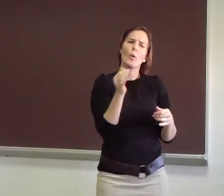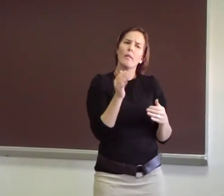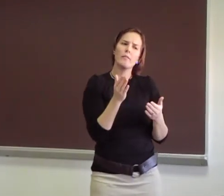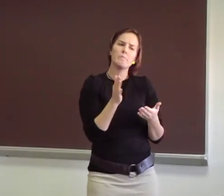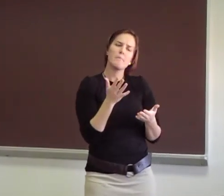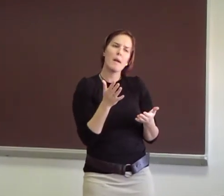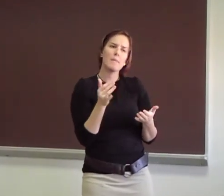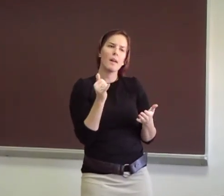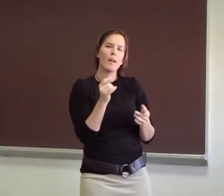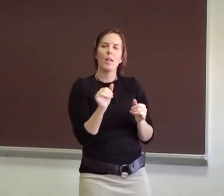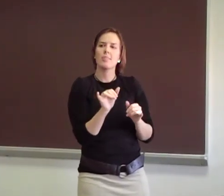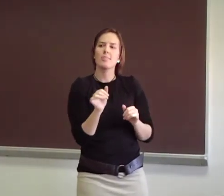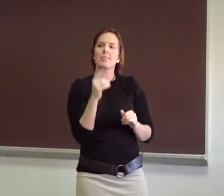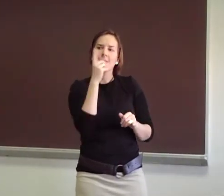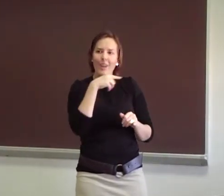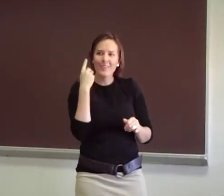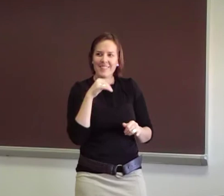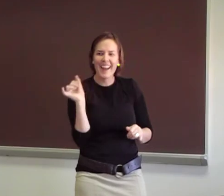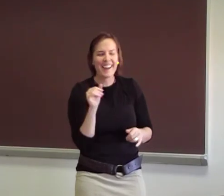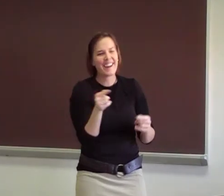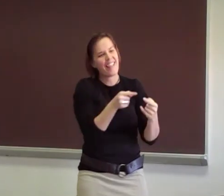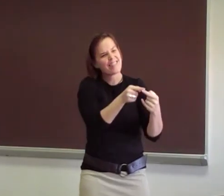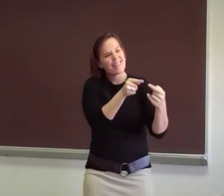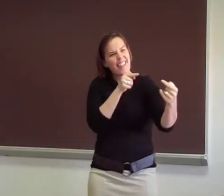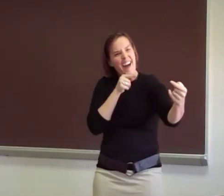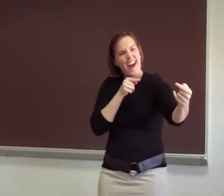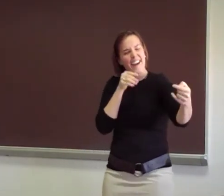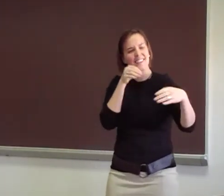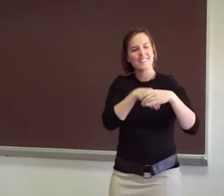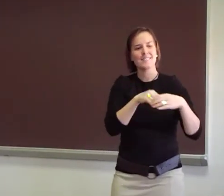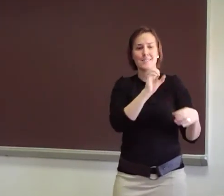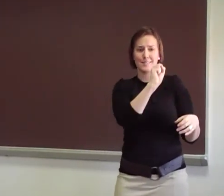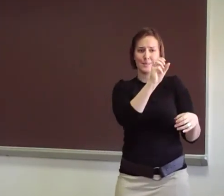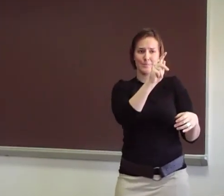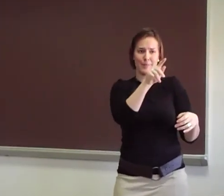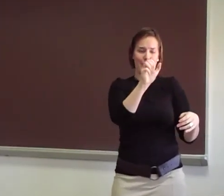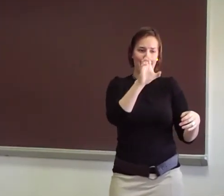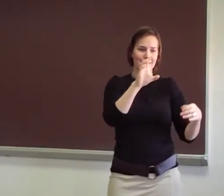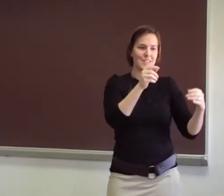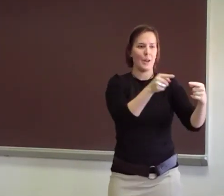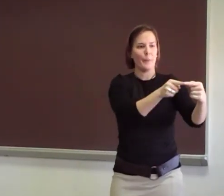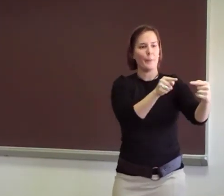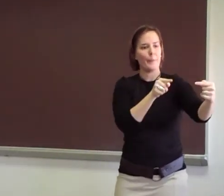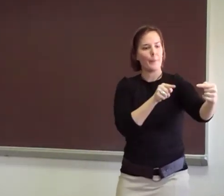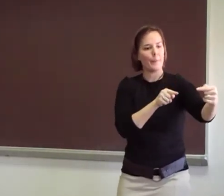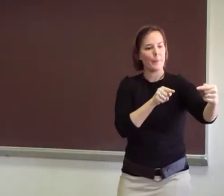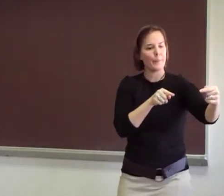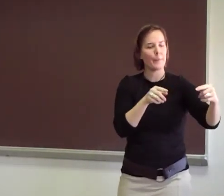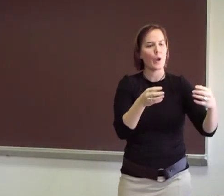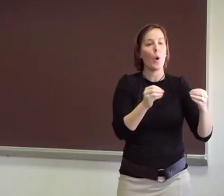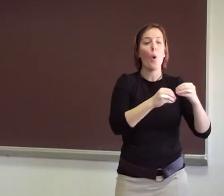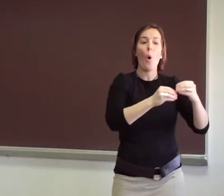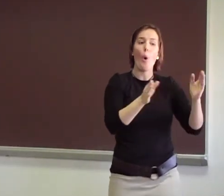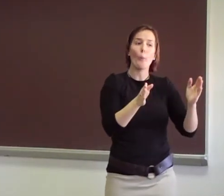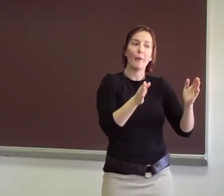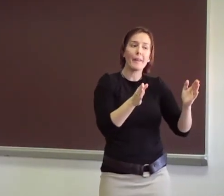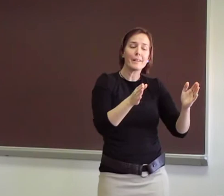the box, an open box of just lines, and then you have the lines for the feet, and then the lines for the